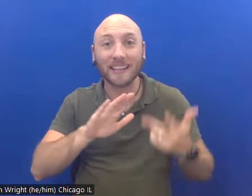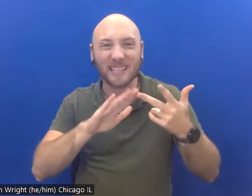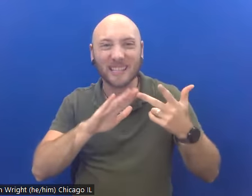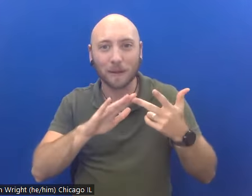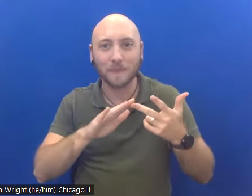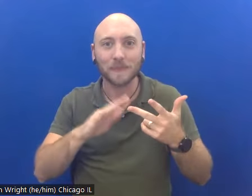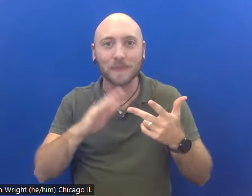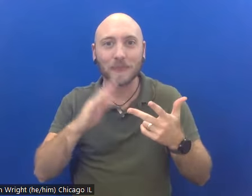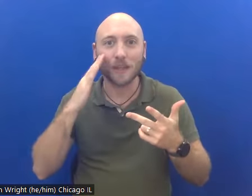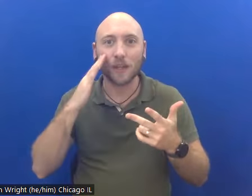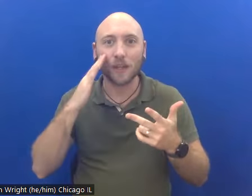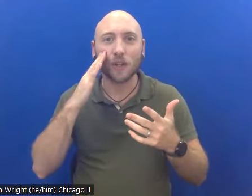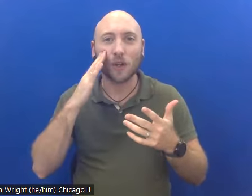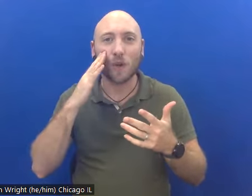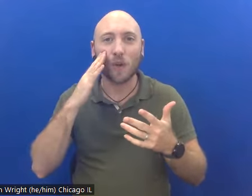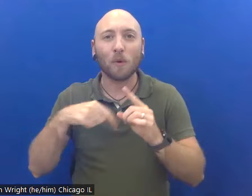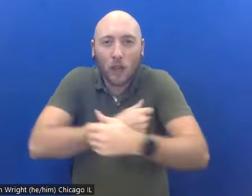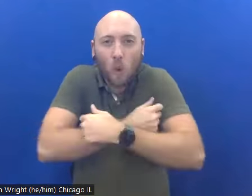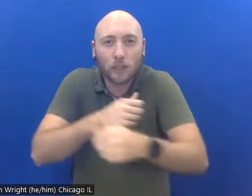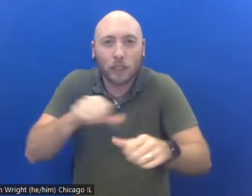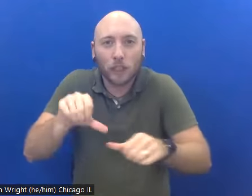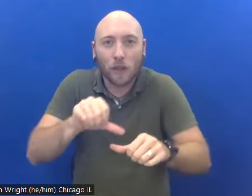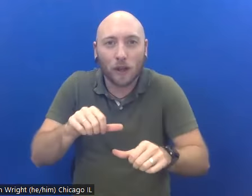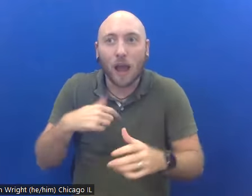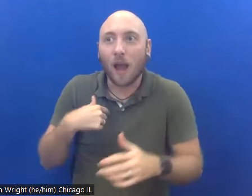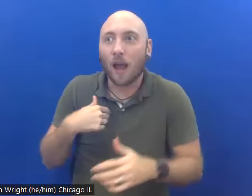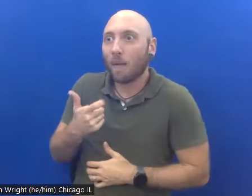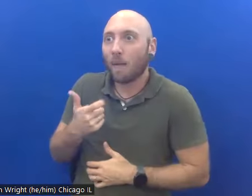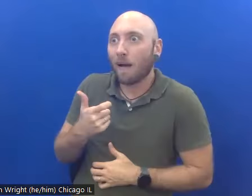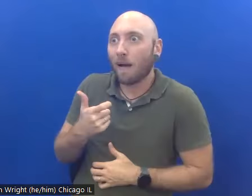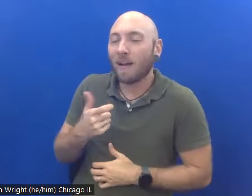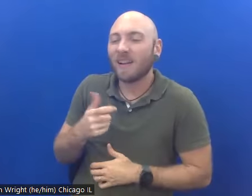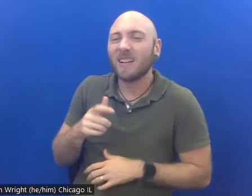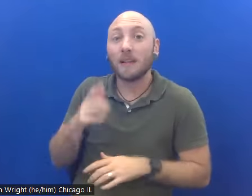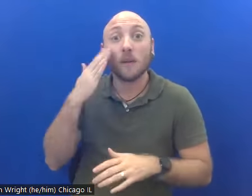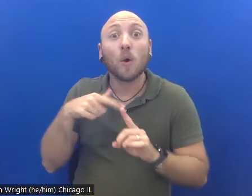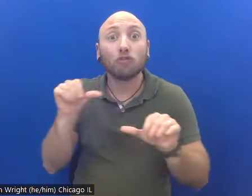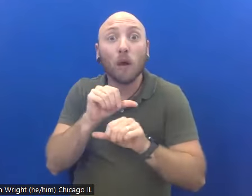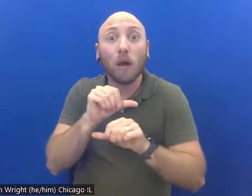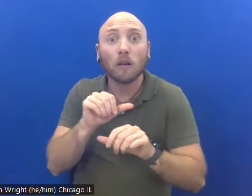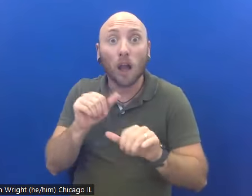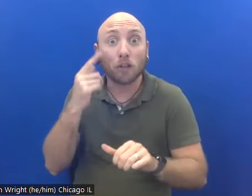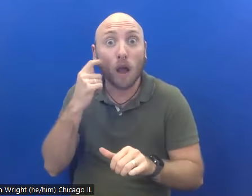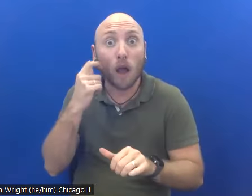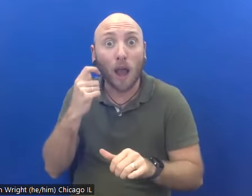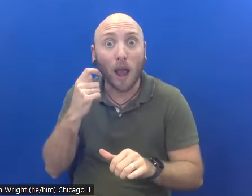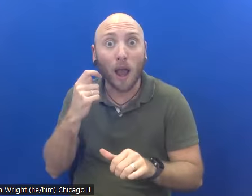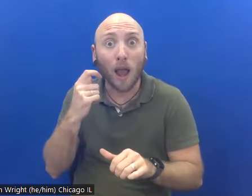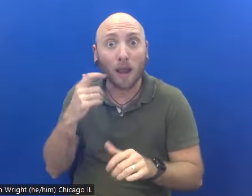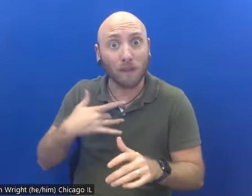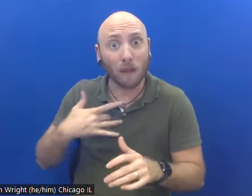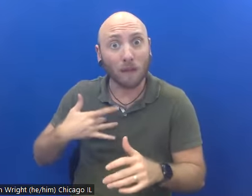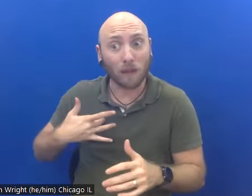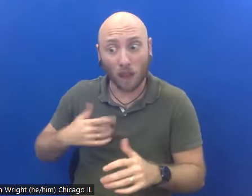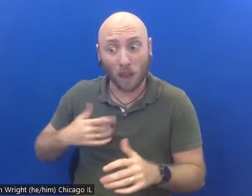other, and they're like, I always cried at that scene. I like crying when I was drunk because I could feel something. But that's what I would do. That was my idea of fun. I'd go into